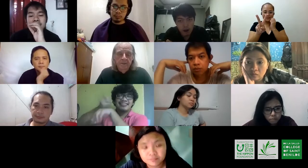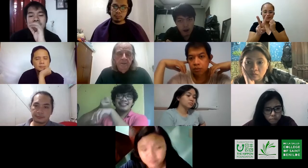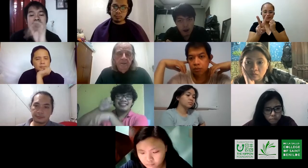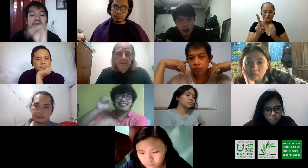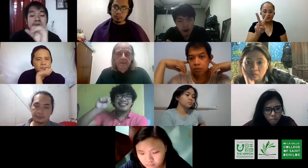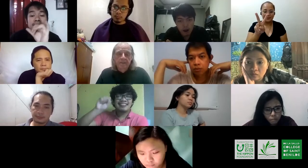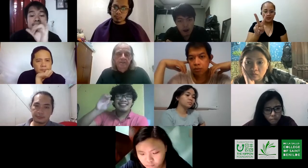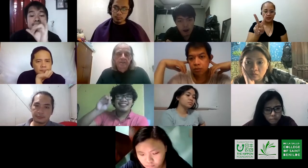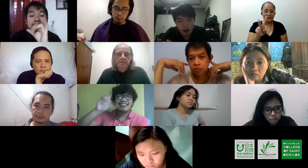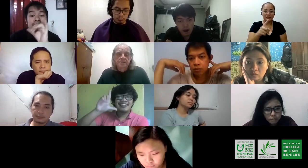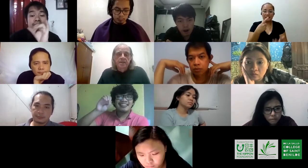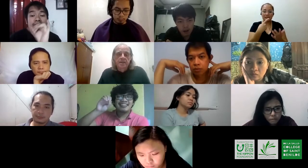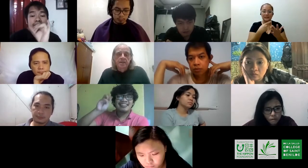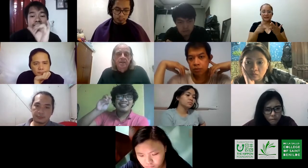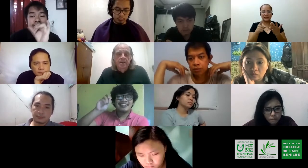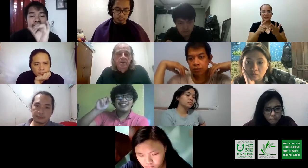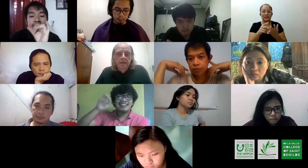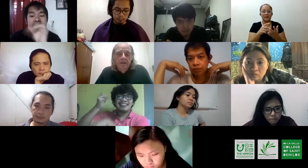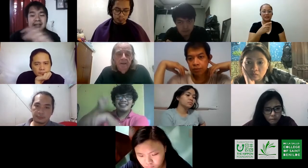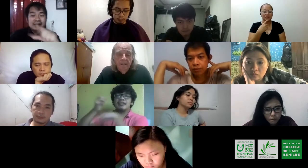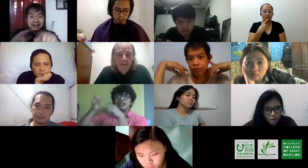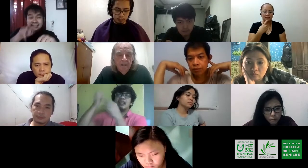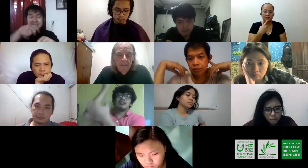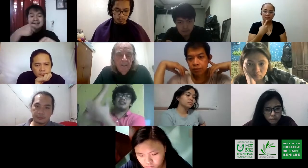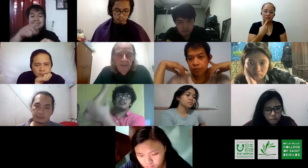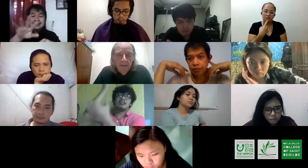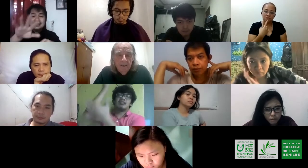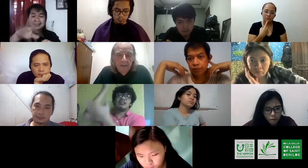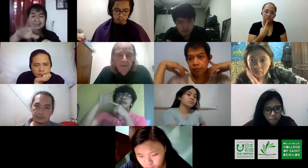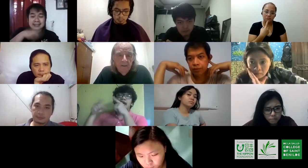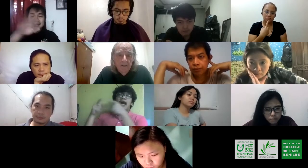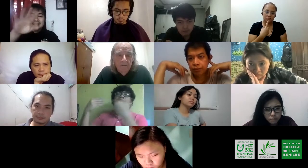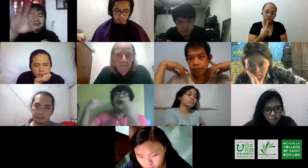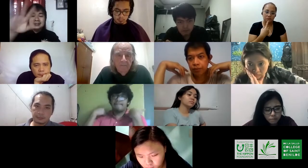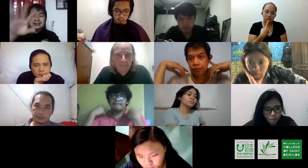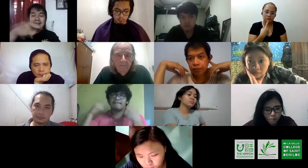Let's look at, let's say,